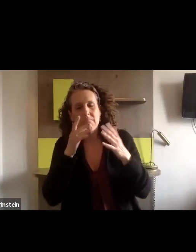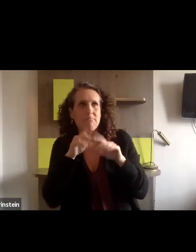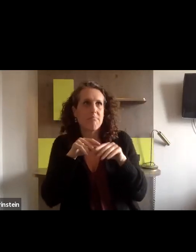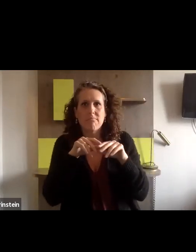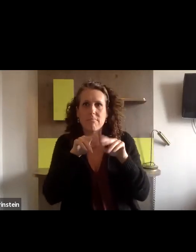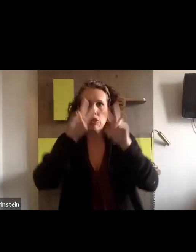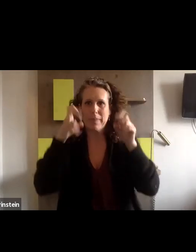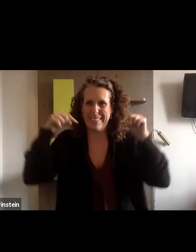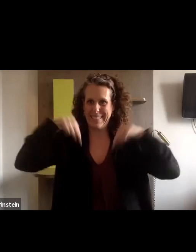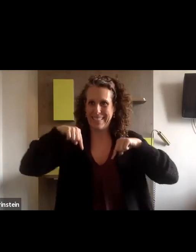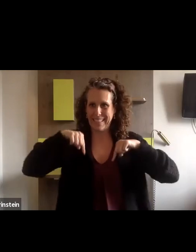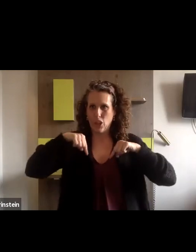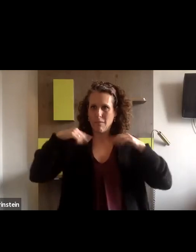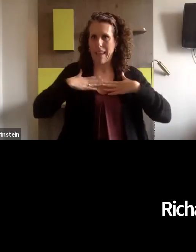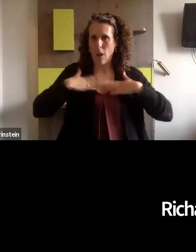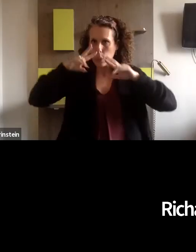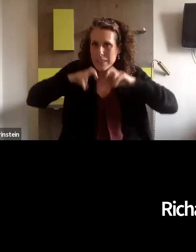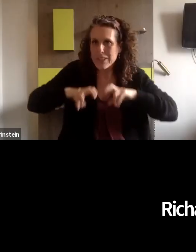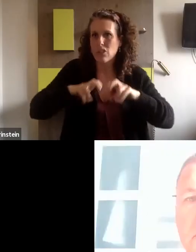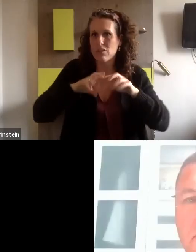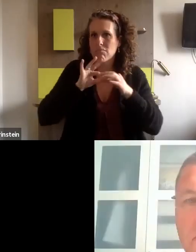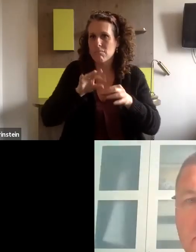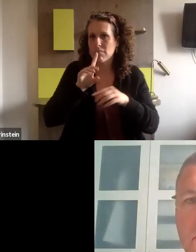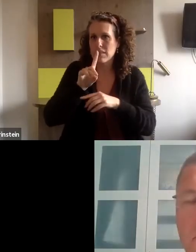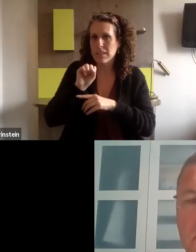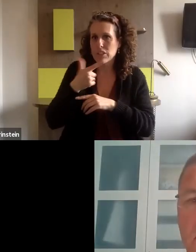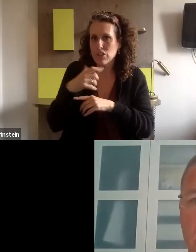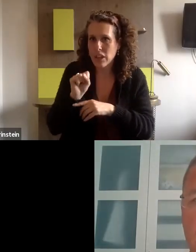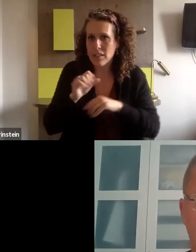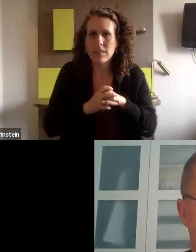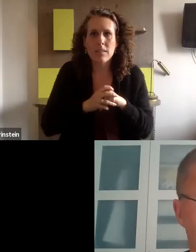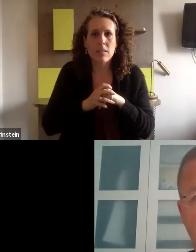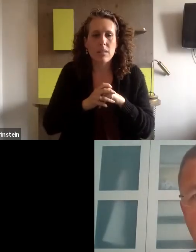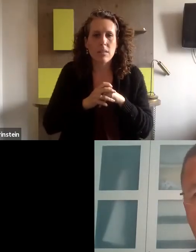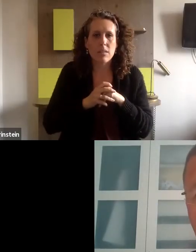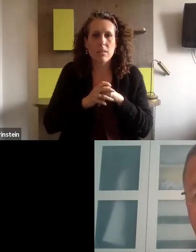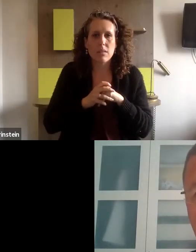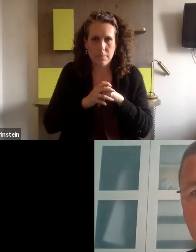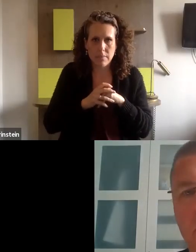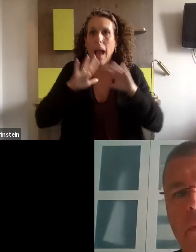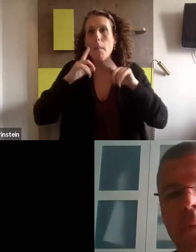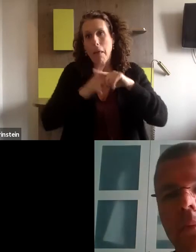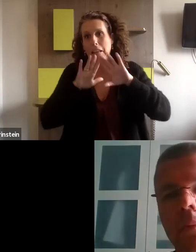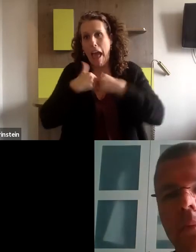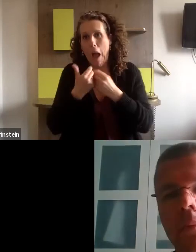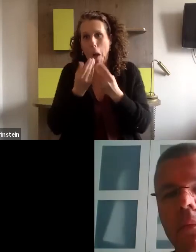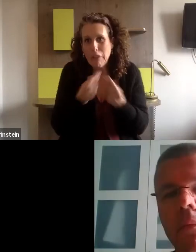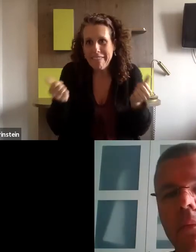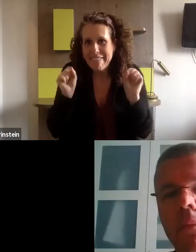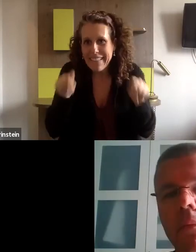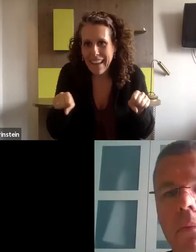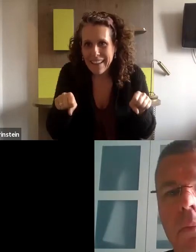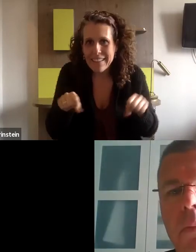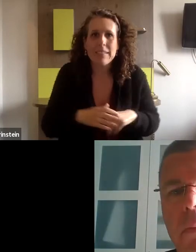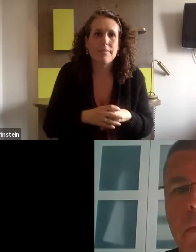test development, on research, on issues how this could be solved. And I also would like to address